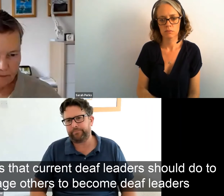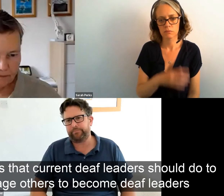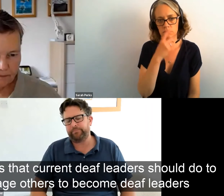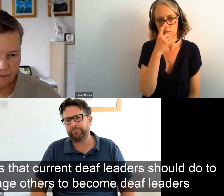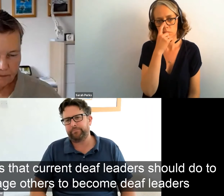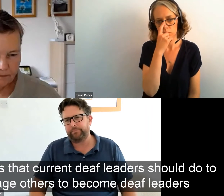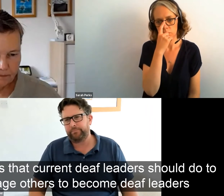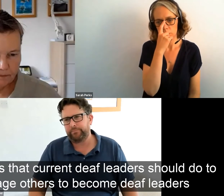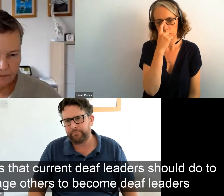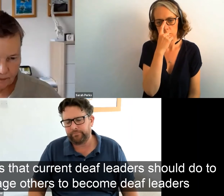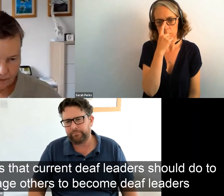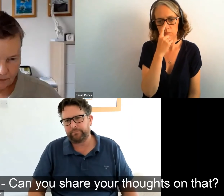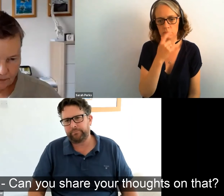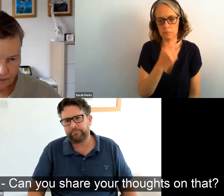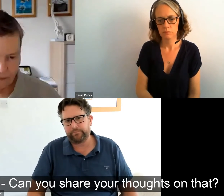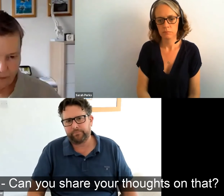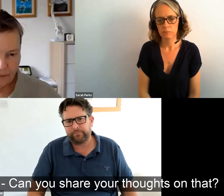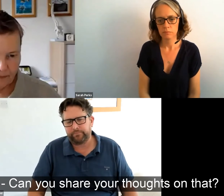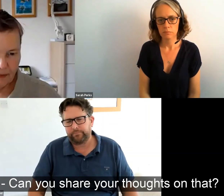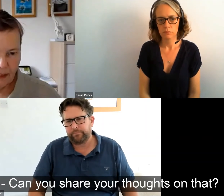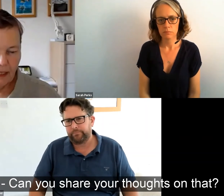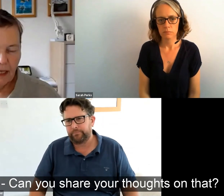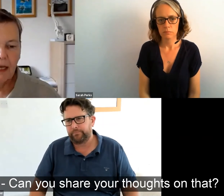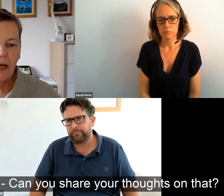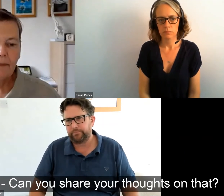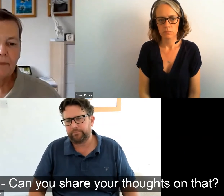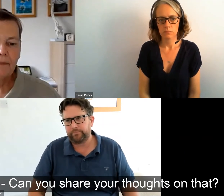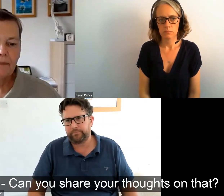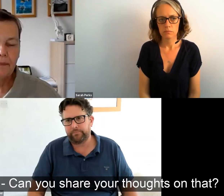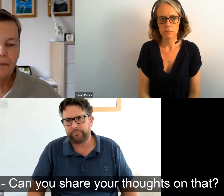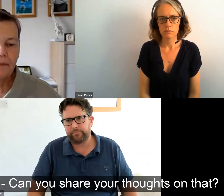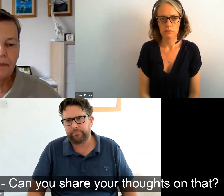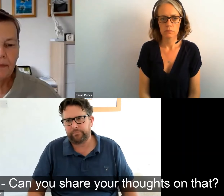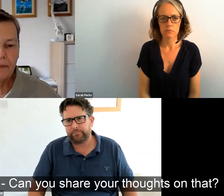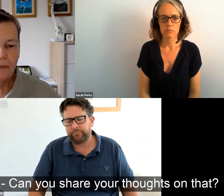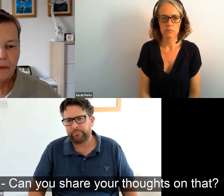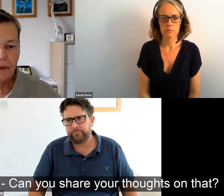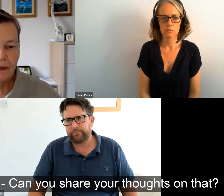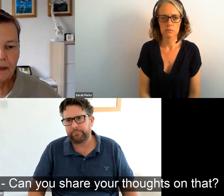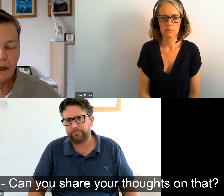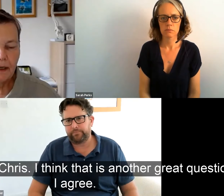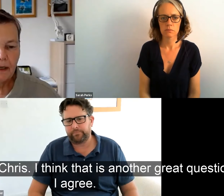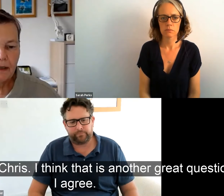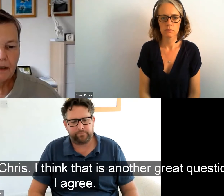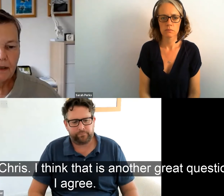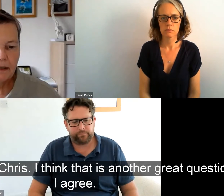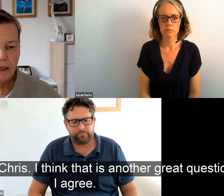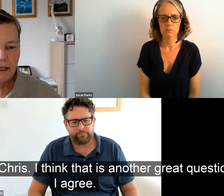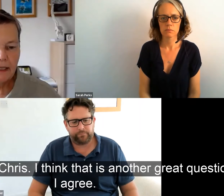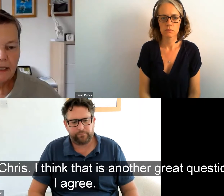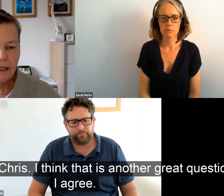become deaf leaders of the future? What are your thoughts on that?